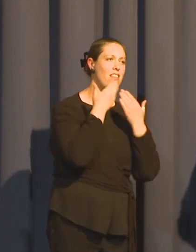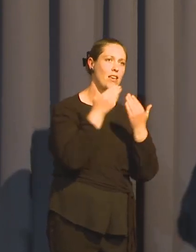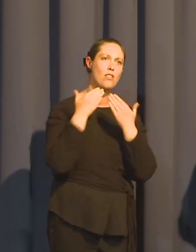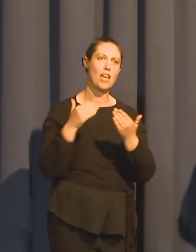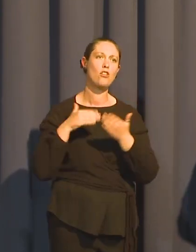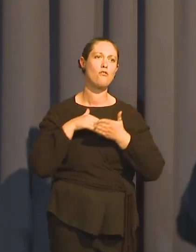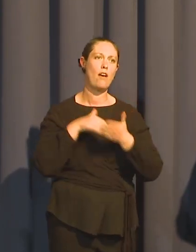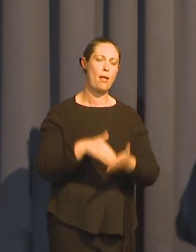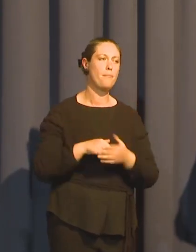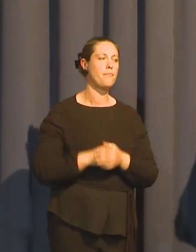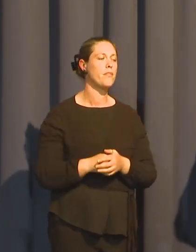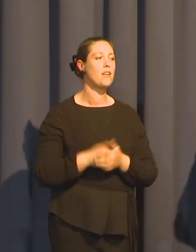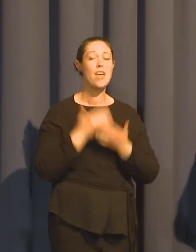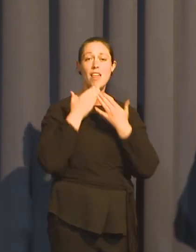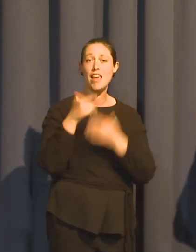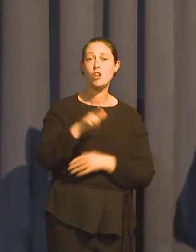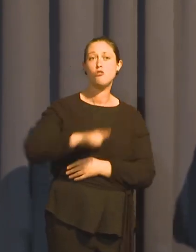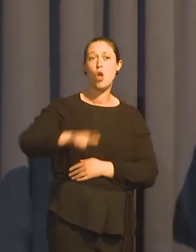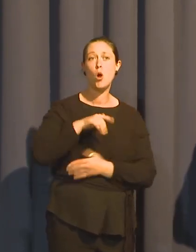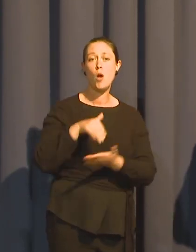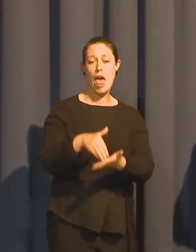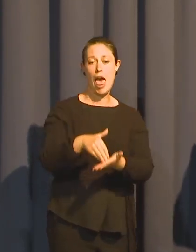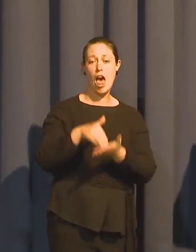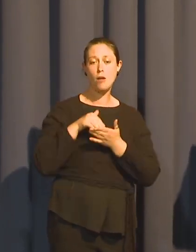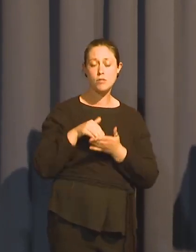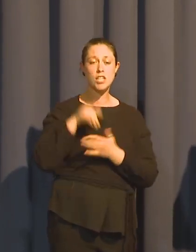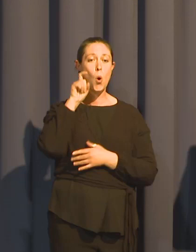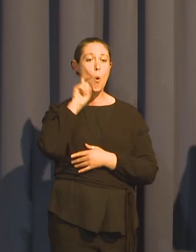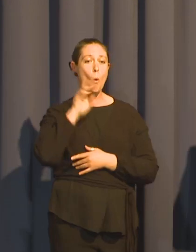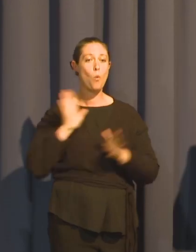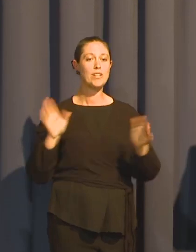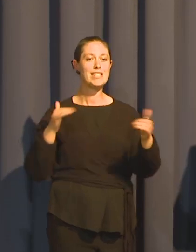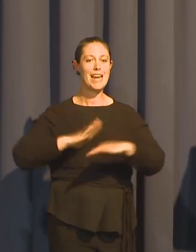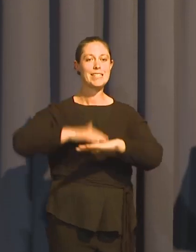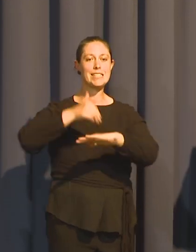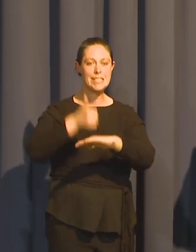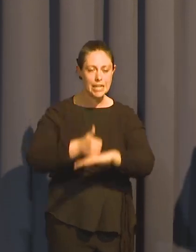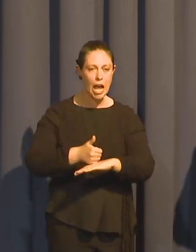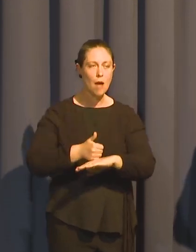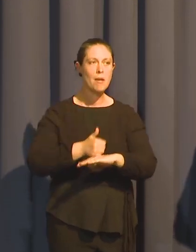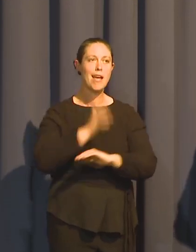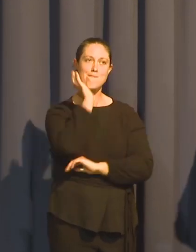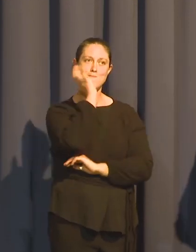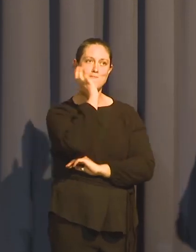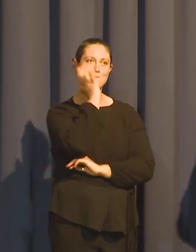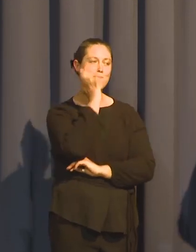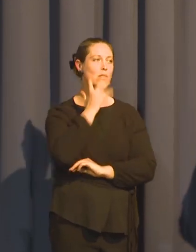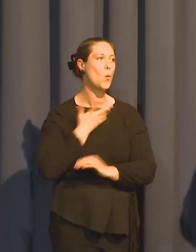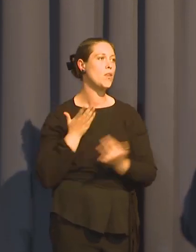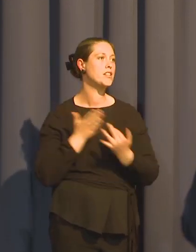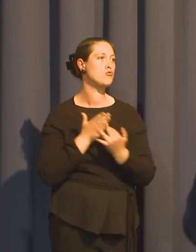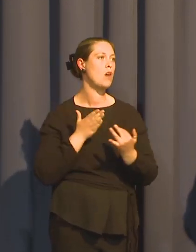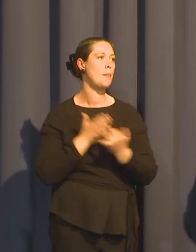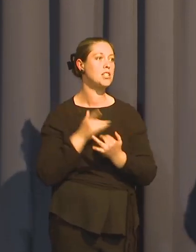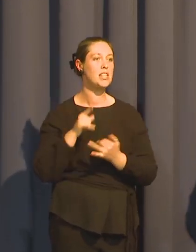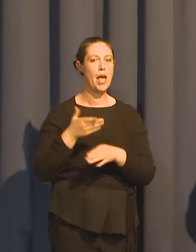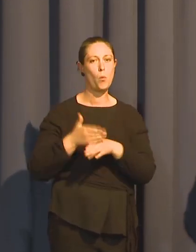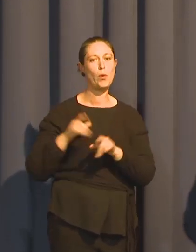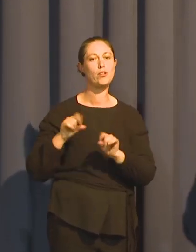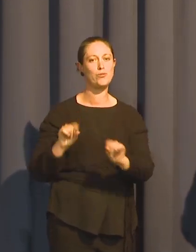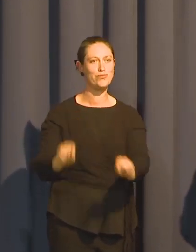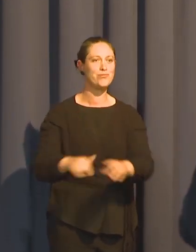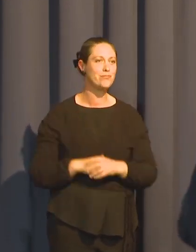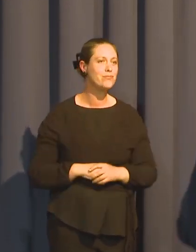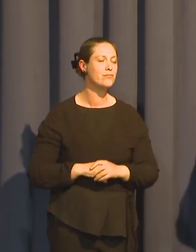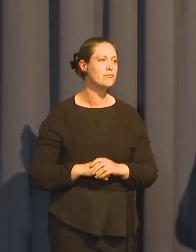A big thank you to the locals who helped us as we brought in water tankers and put up with the disruption as we carried out that work.